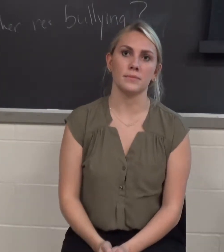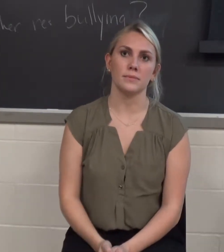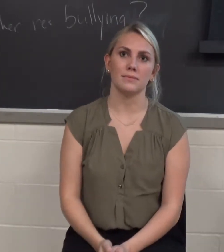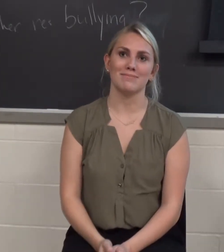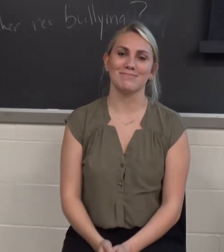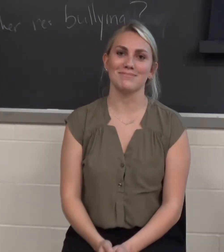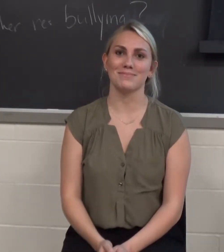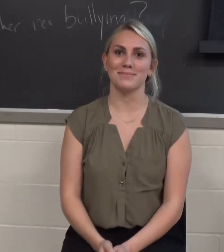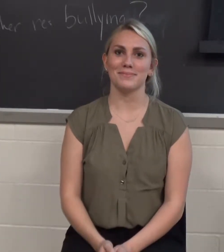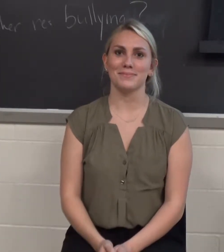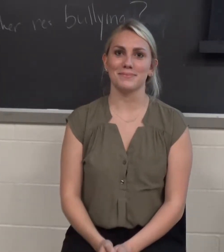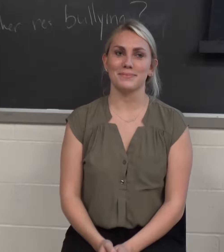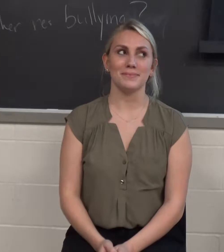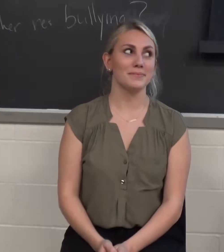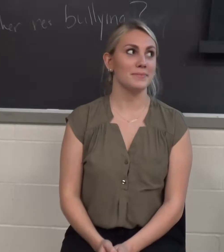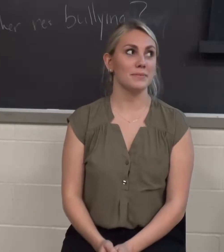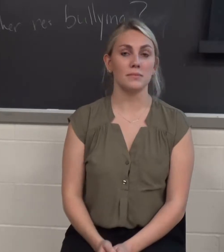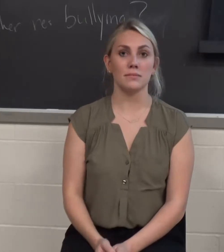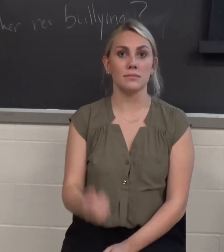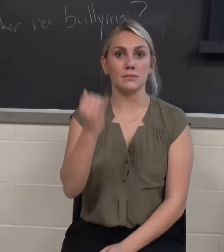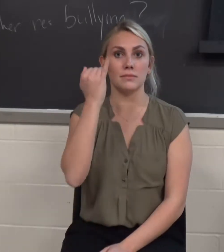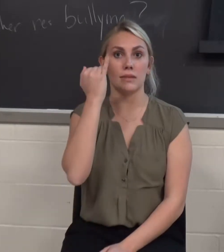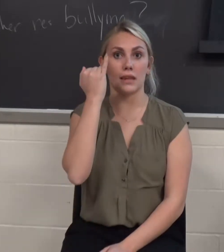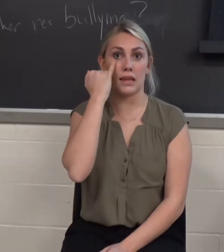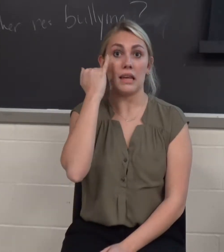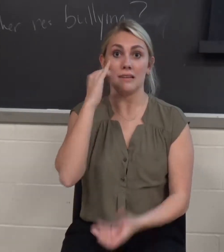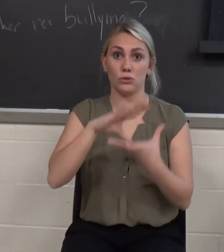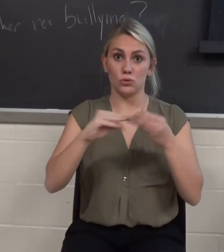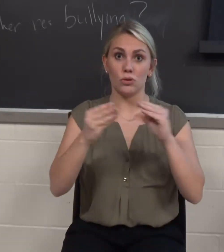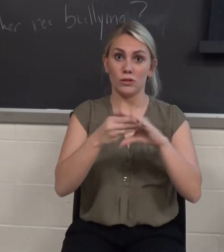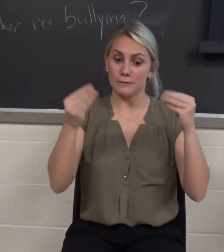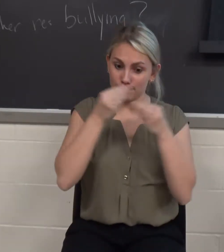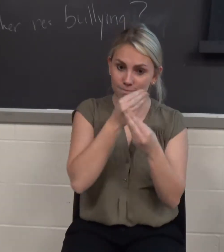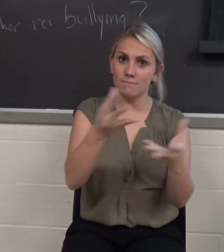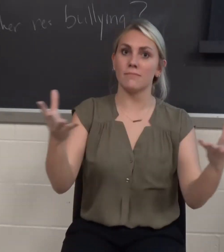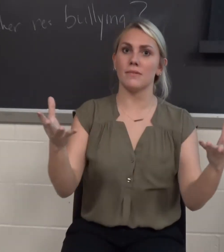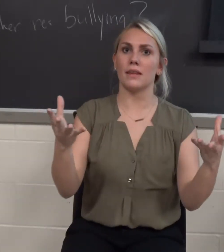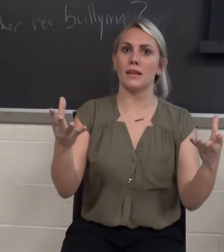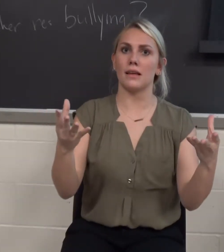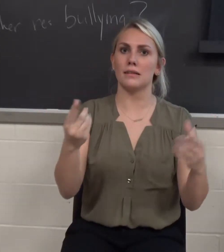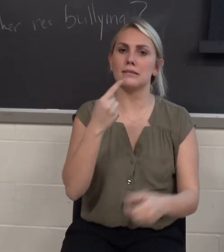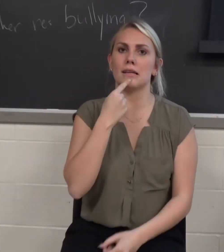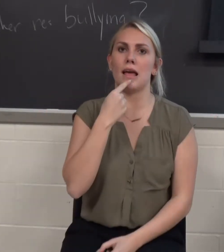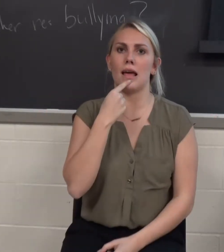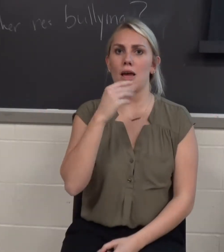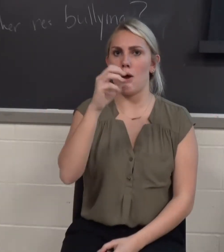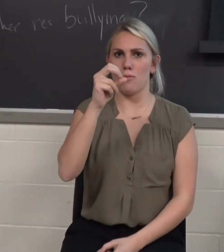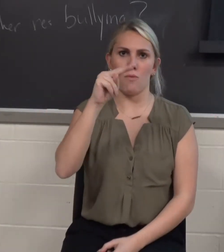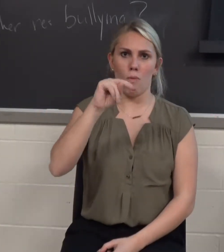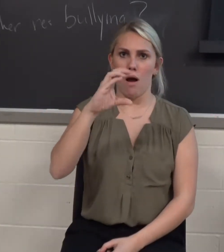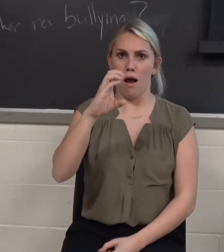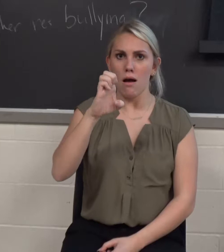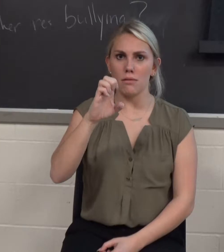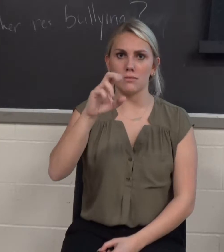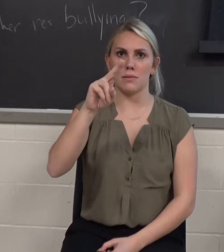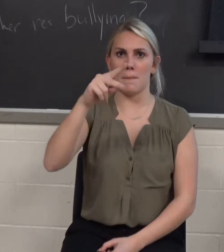If I'm about to tell you a story and I start with once upon a time, what type of story am I going to tell